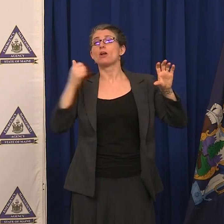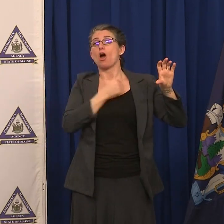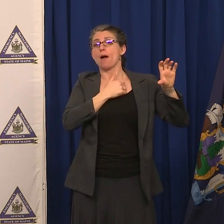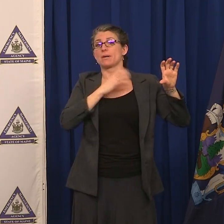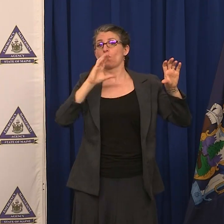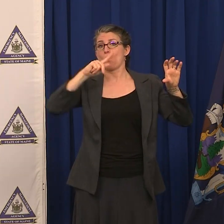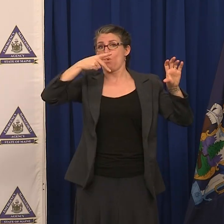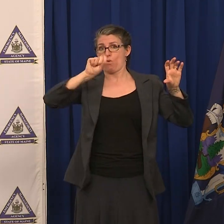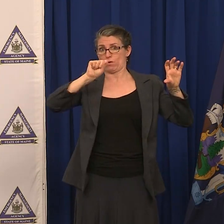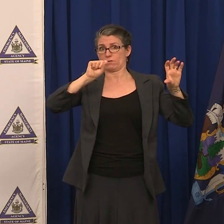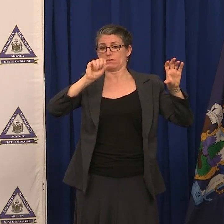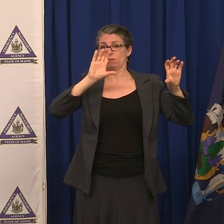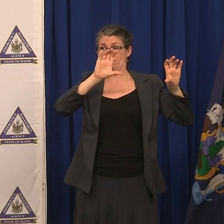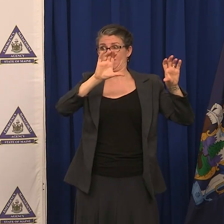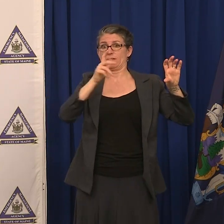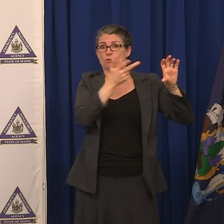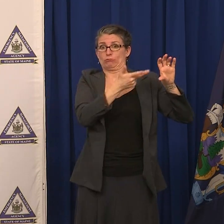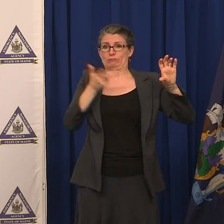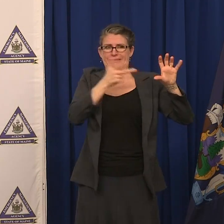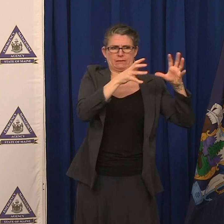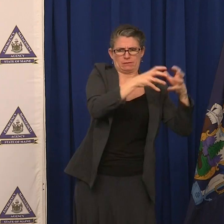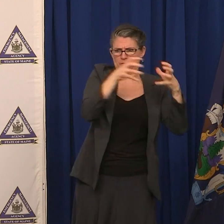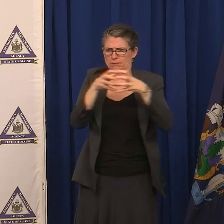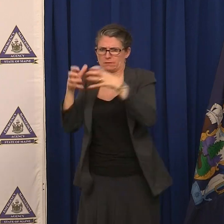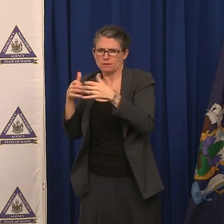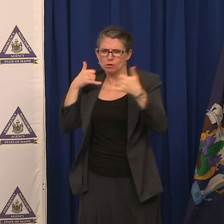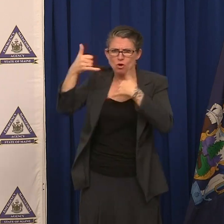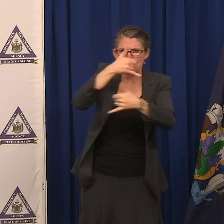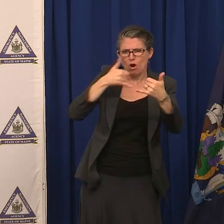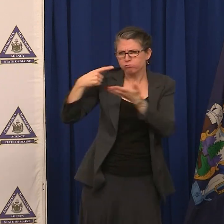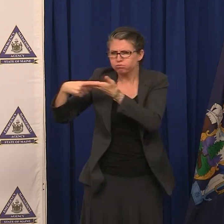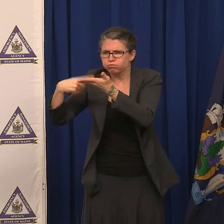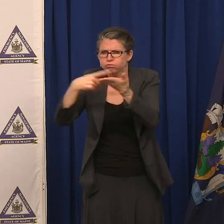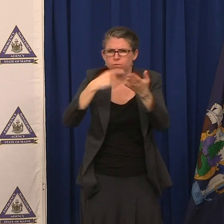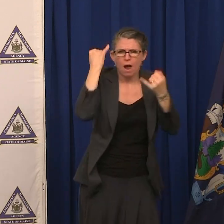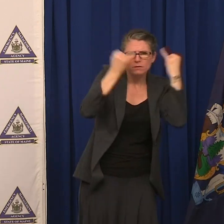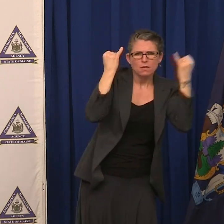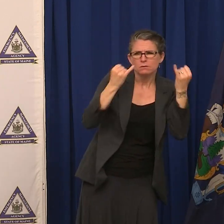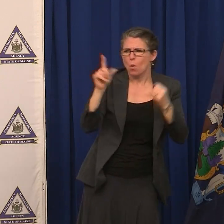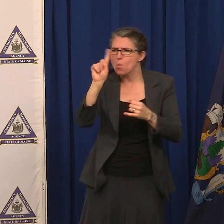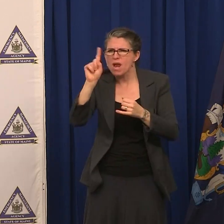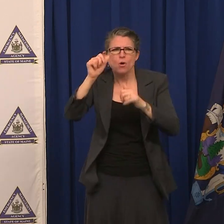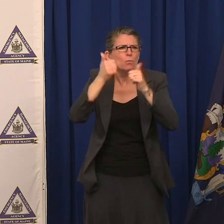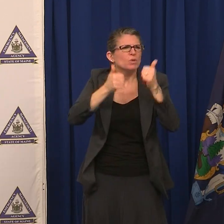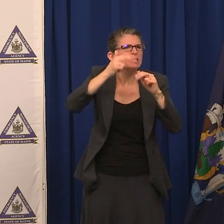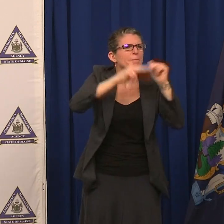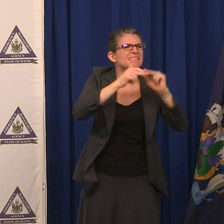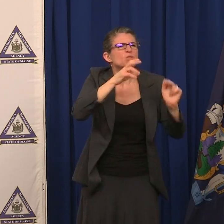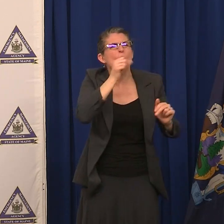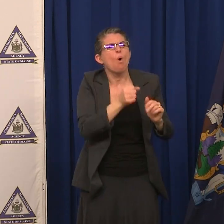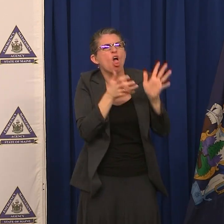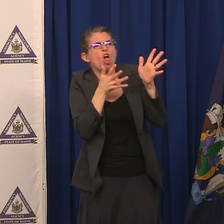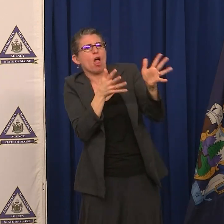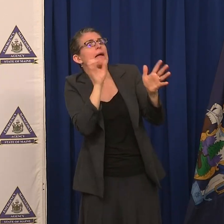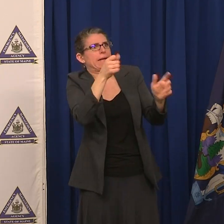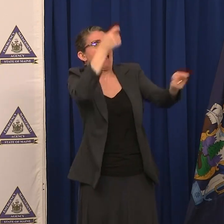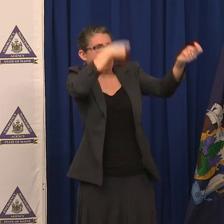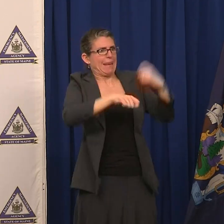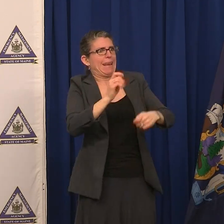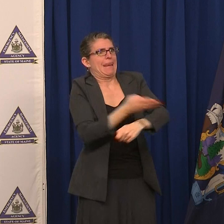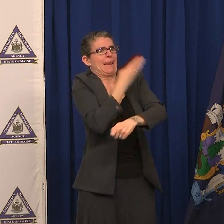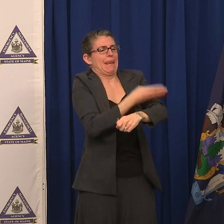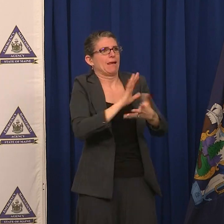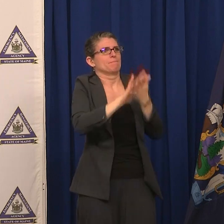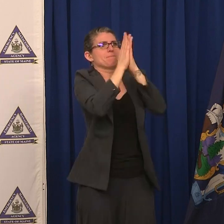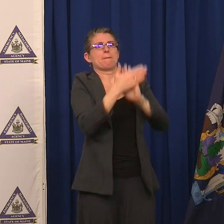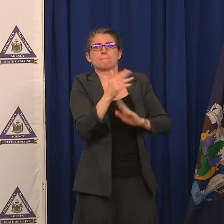locations. No decisions have been made. As we are doing, we're trying to balance availability with suitability with where the disease risk might